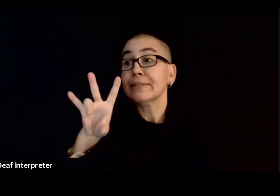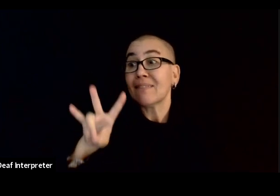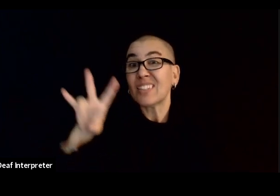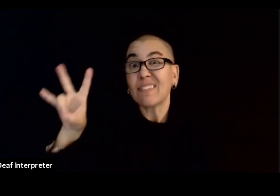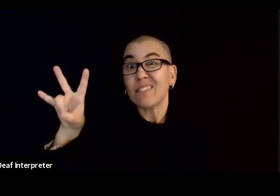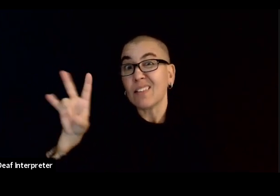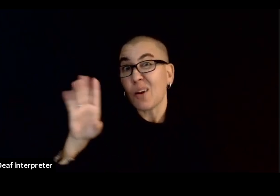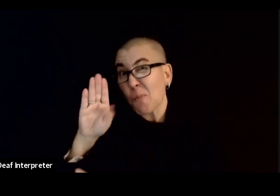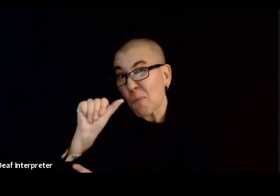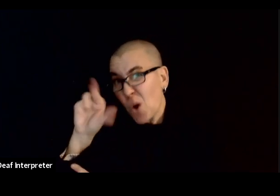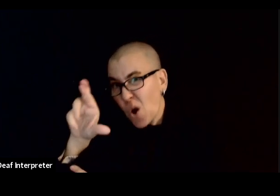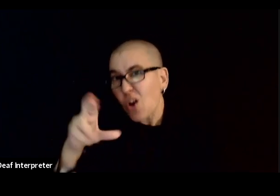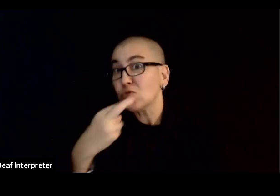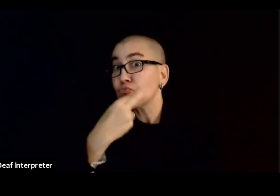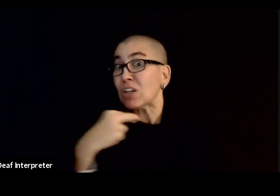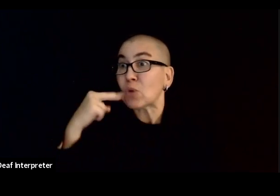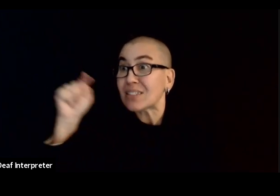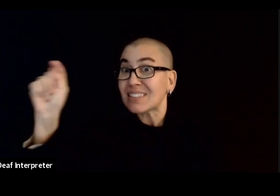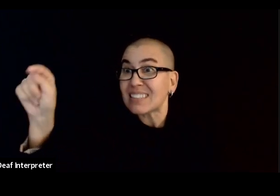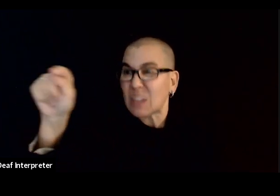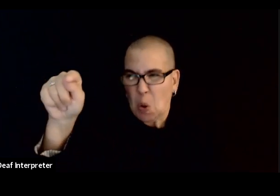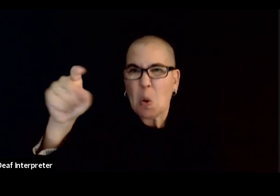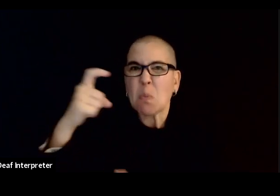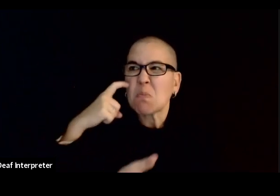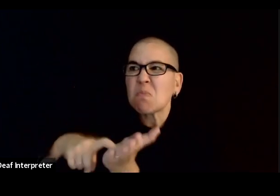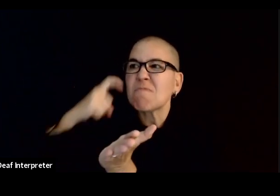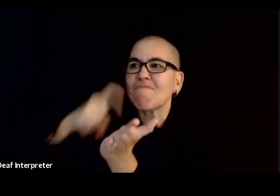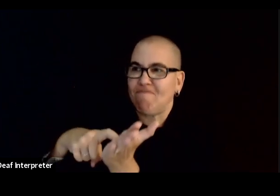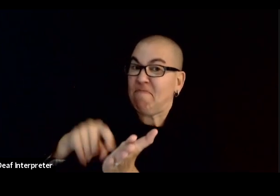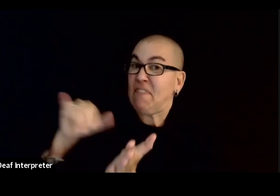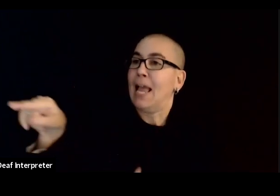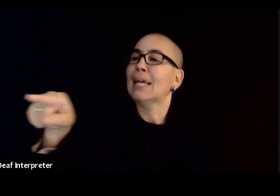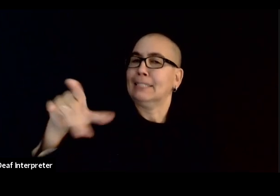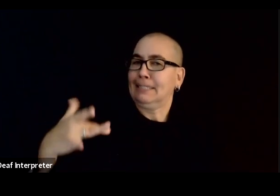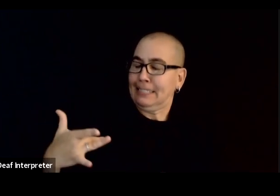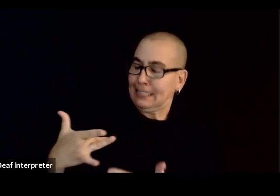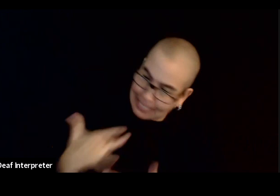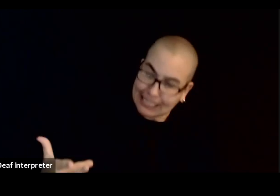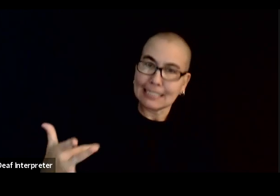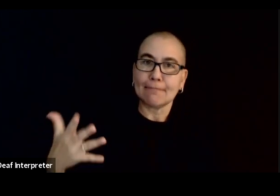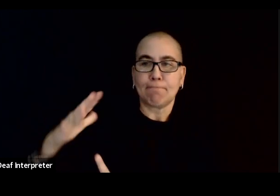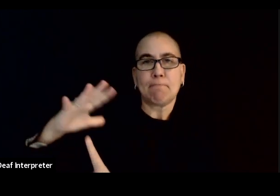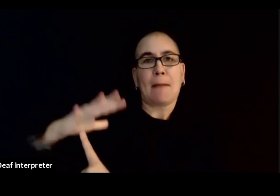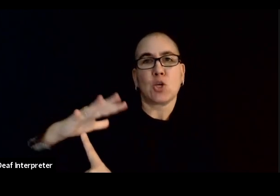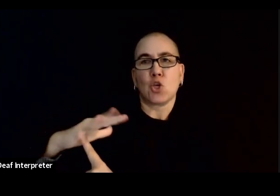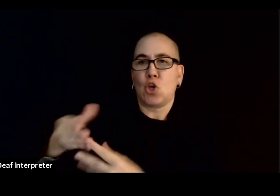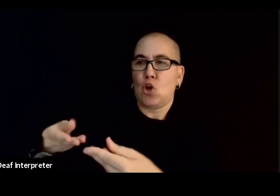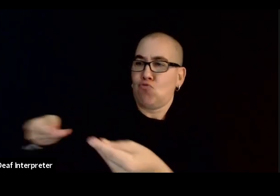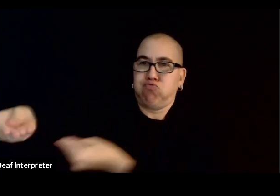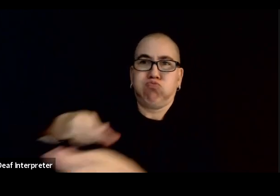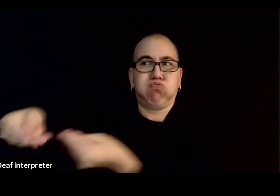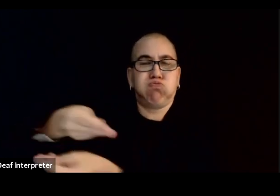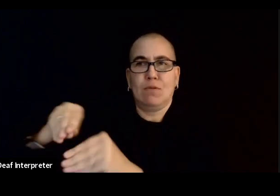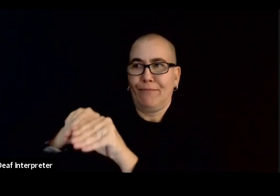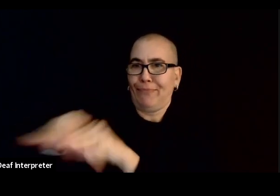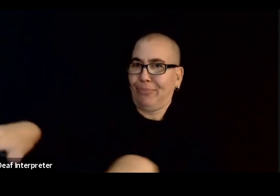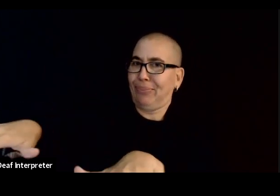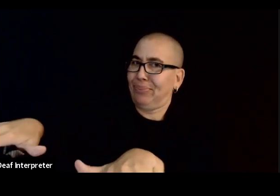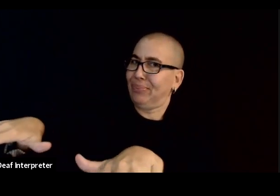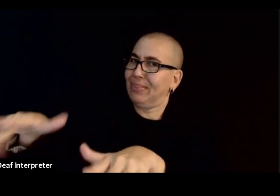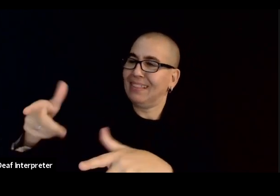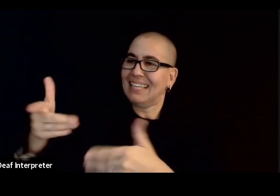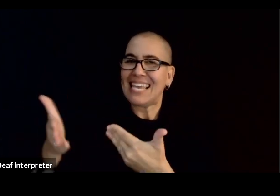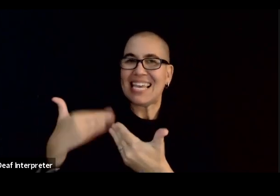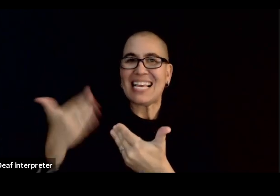possible outbreaks where COVID-19 was spread to patrons. 47 of those had enough cases to be counted as